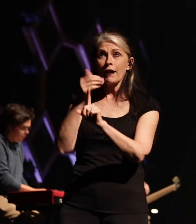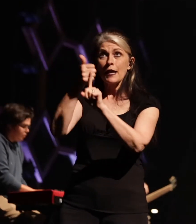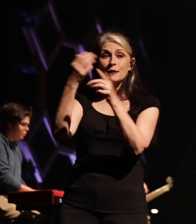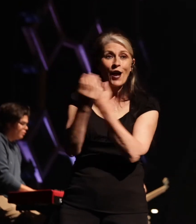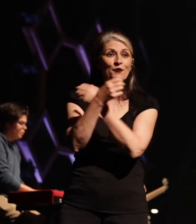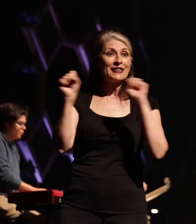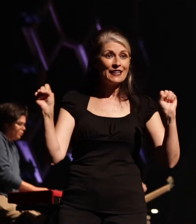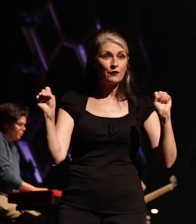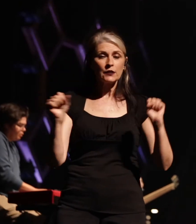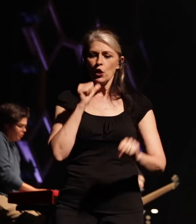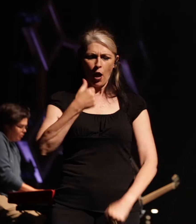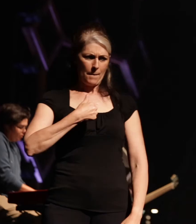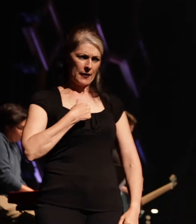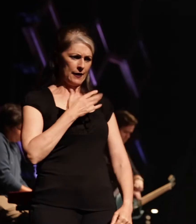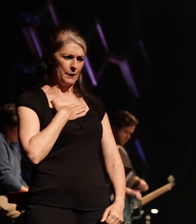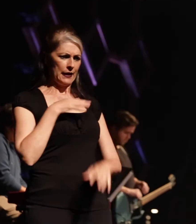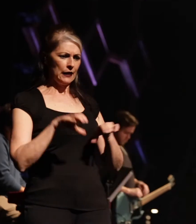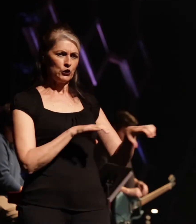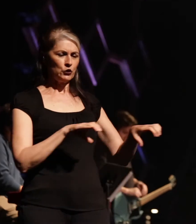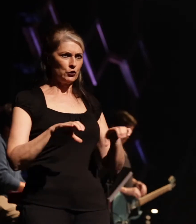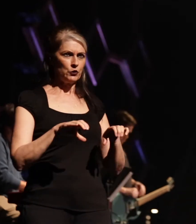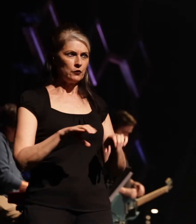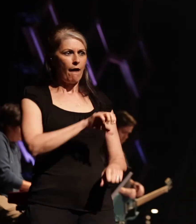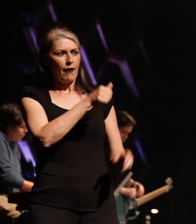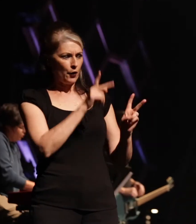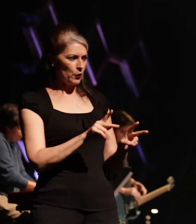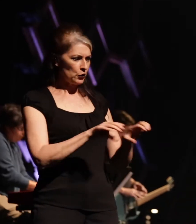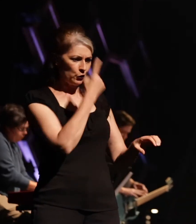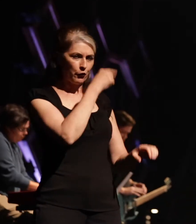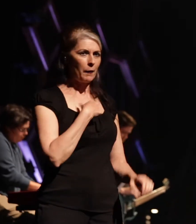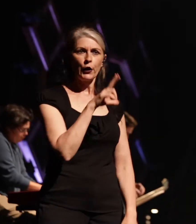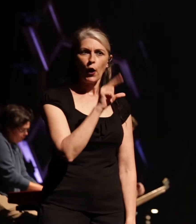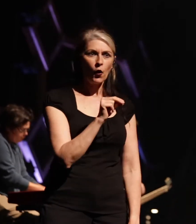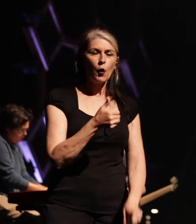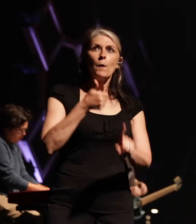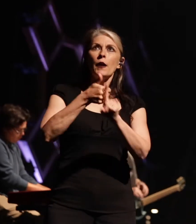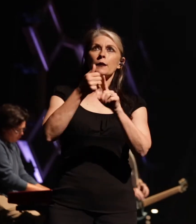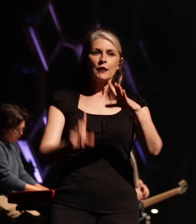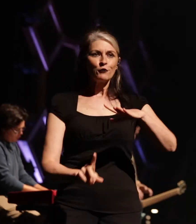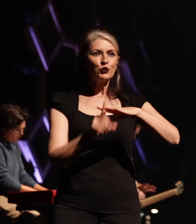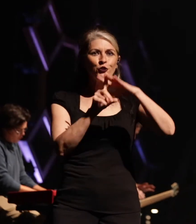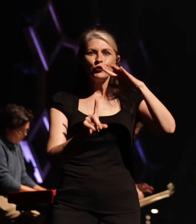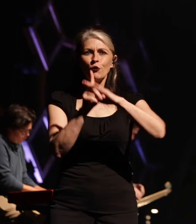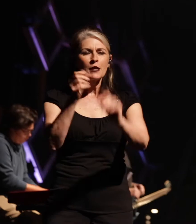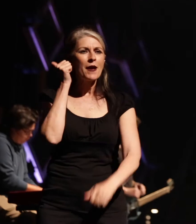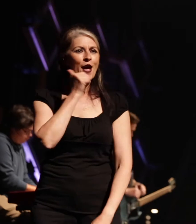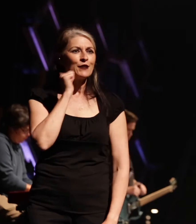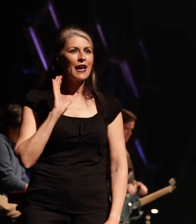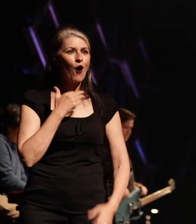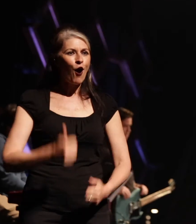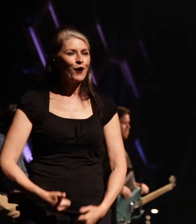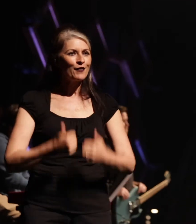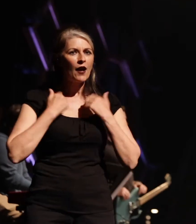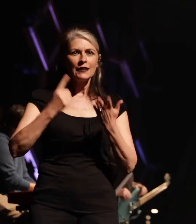delivers. Not in what I can do, not in what somebody else can do for me, but the fact that he shows up each and every day in our life. And